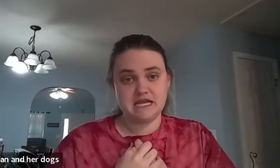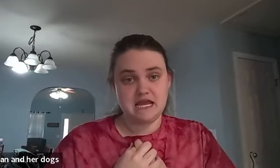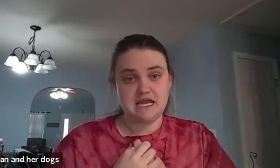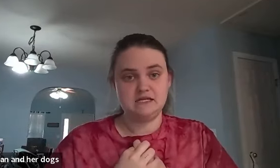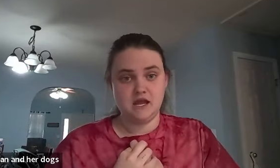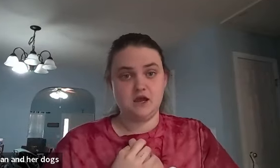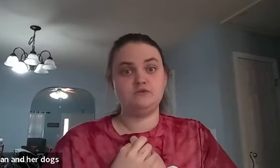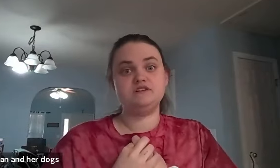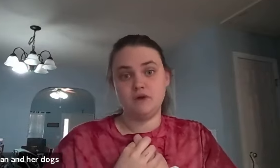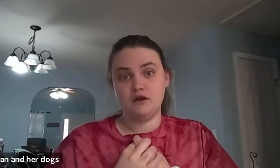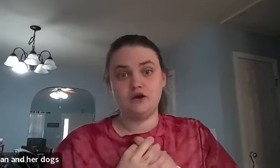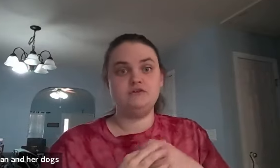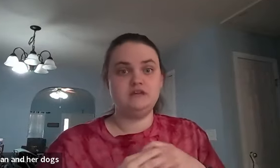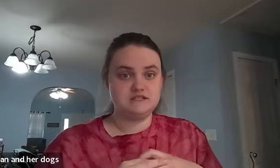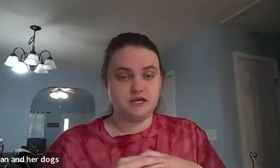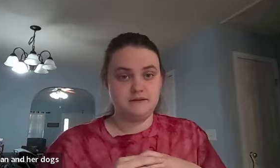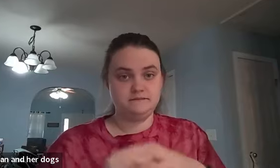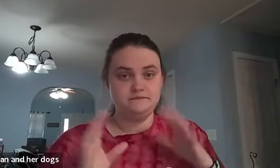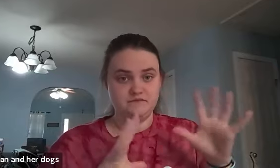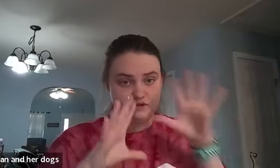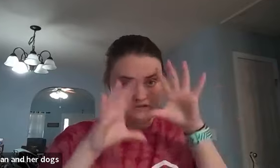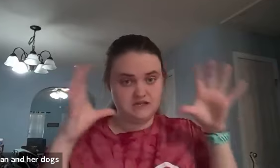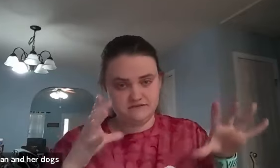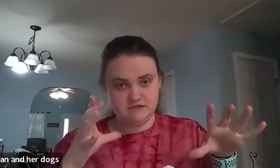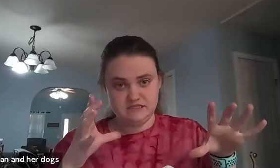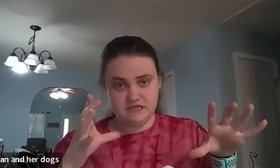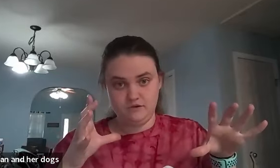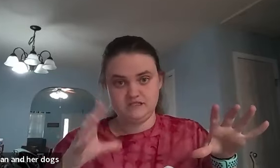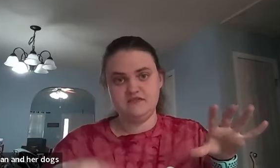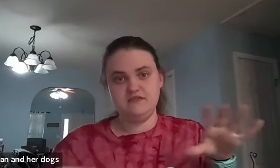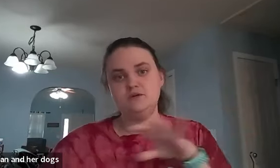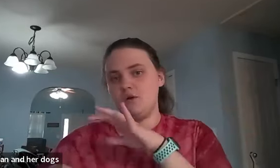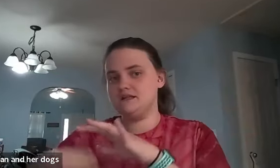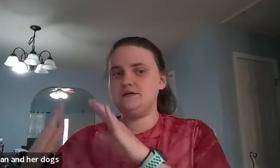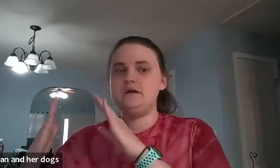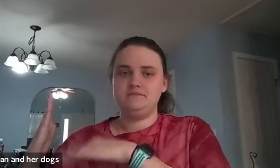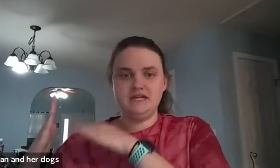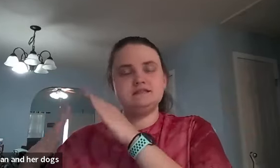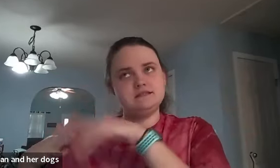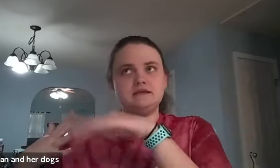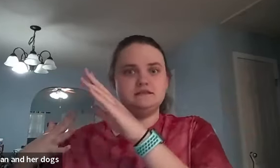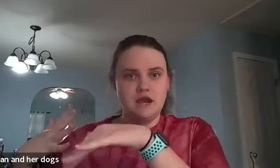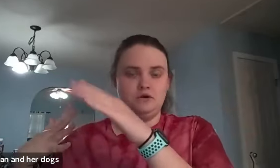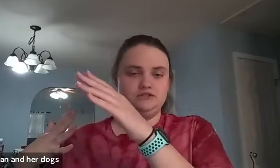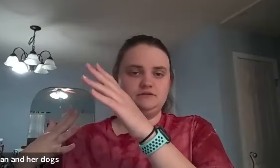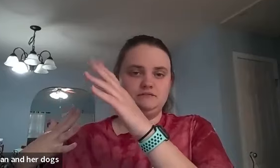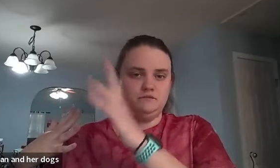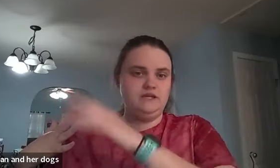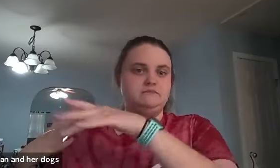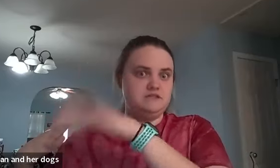today, now, tomorrow, yesterday. Those kinds of time ones. And then we'll go on to minutes, seconds, hours, weeks, months,